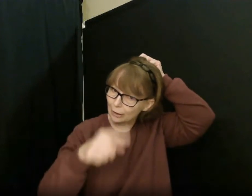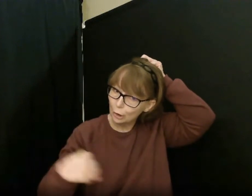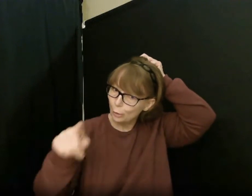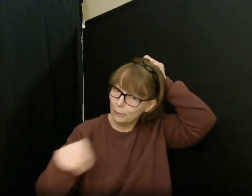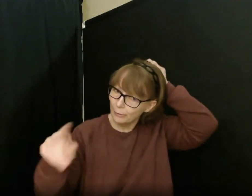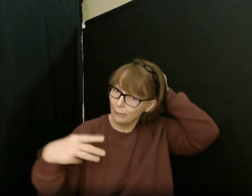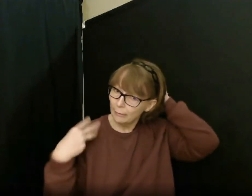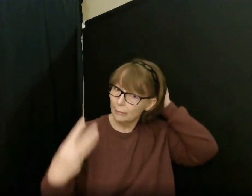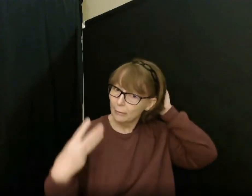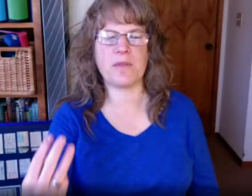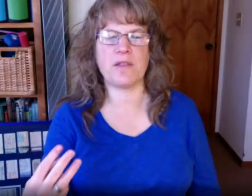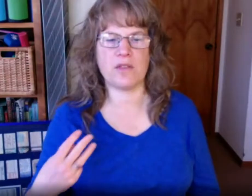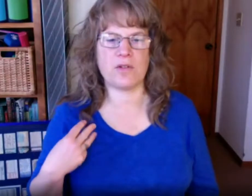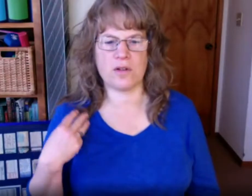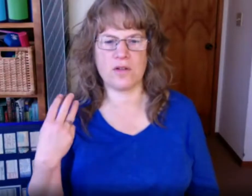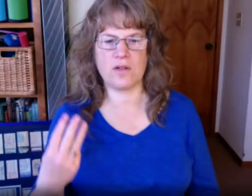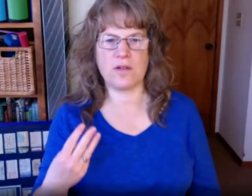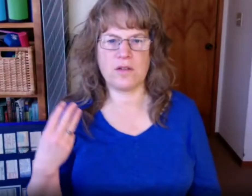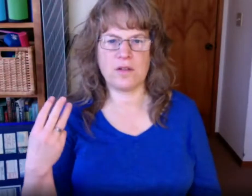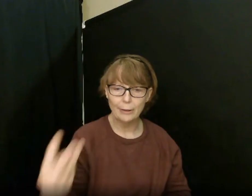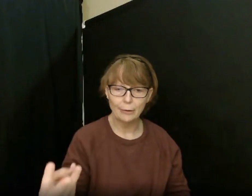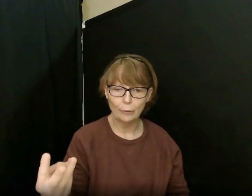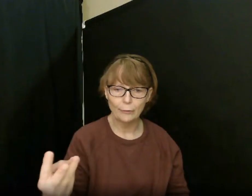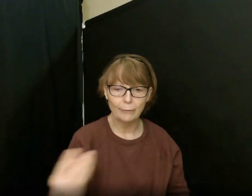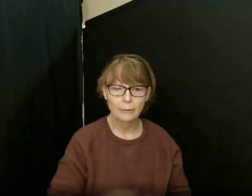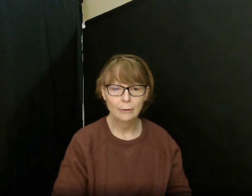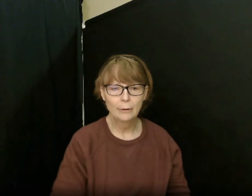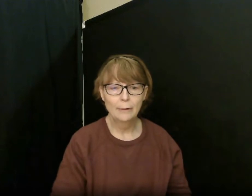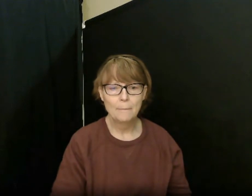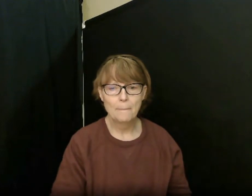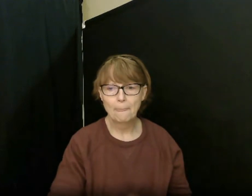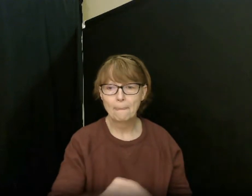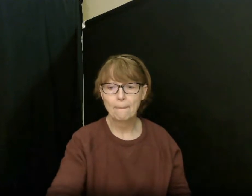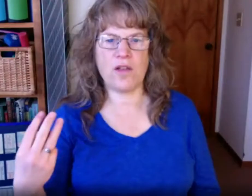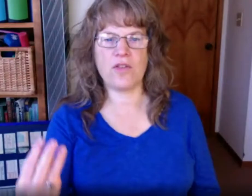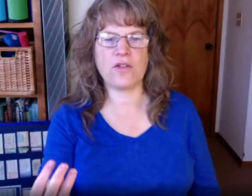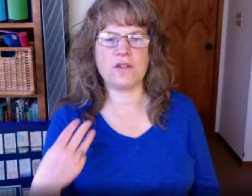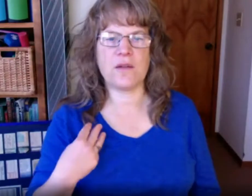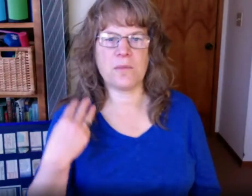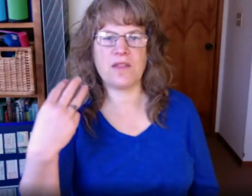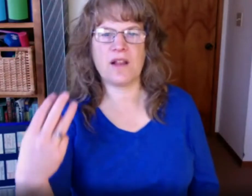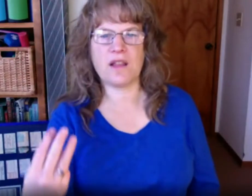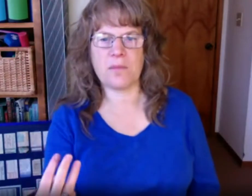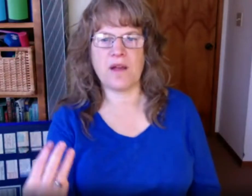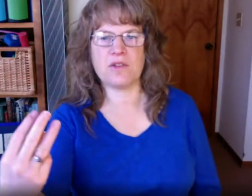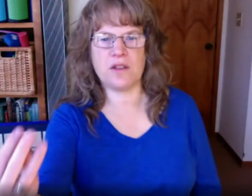loop? Not bumps, it's like a backwards E or something in a cursive. So a circle, it's not like